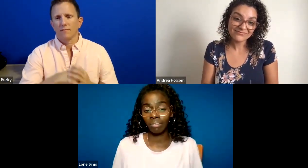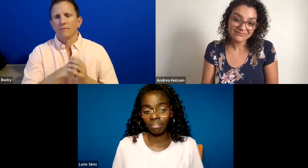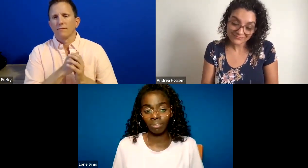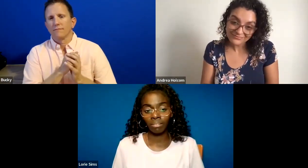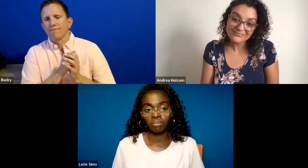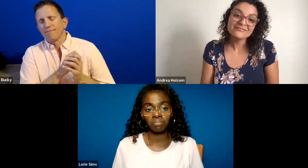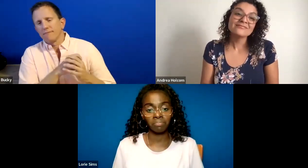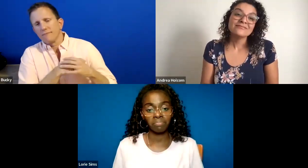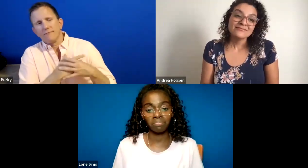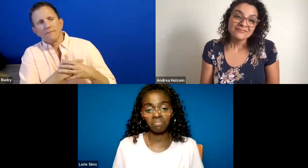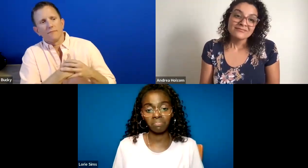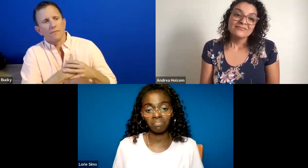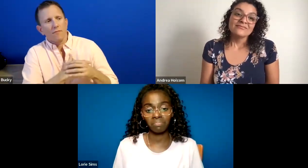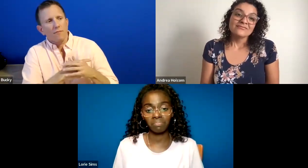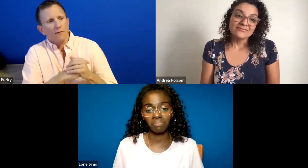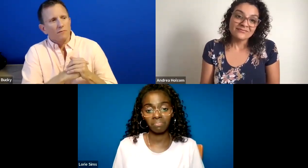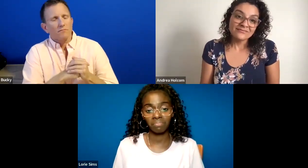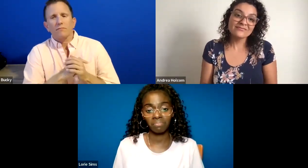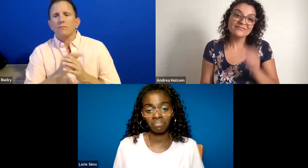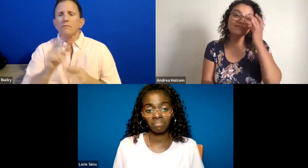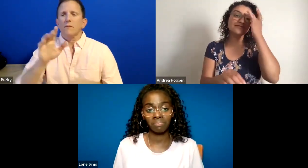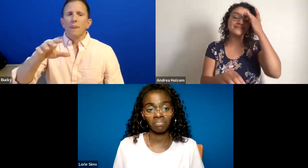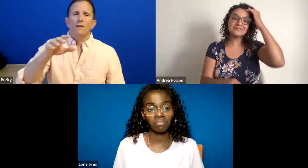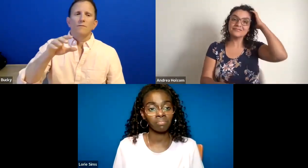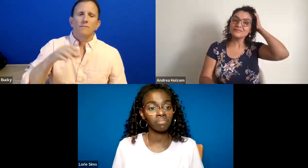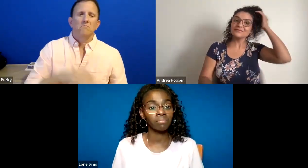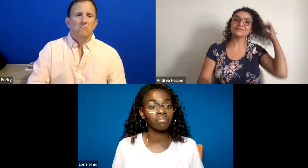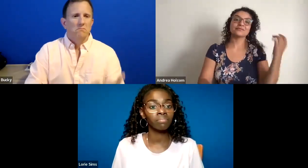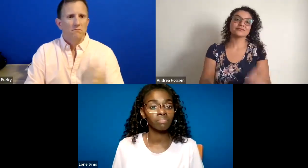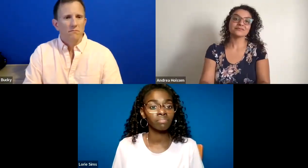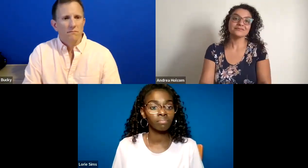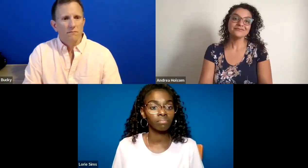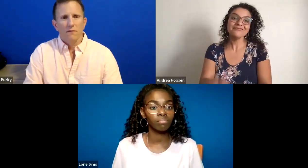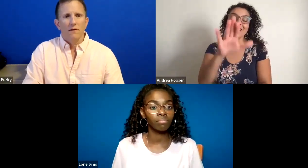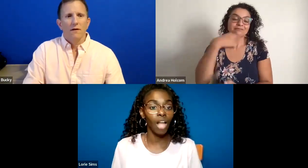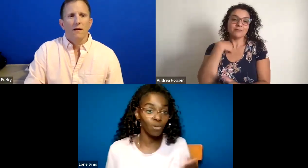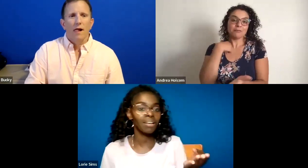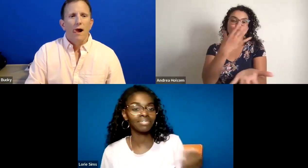consider. It's a real conundrum. Like, it's very tough to say.